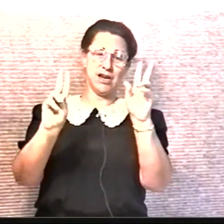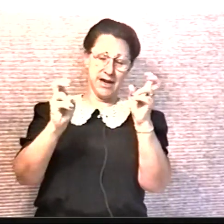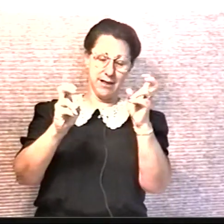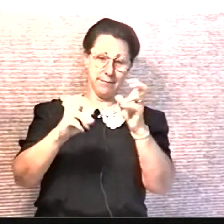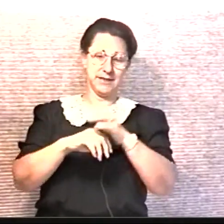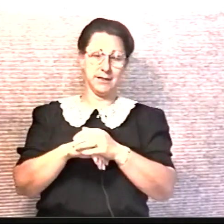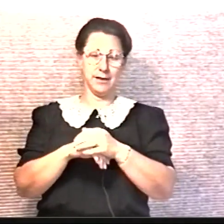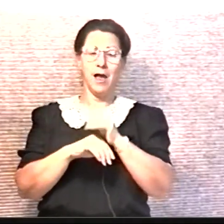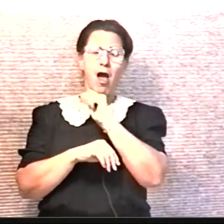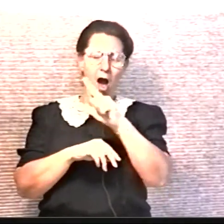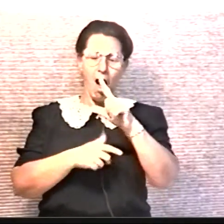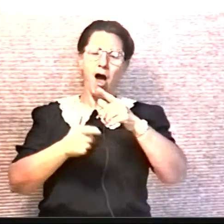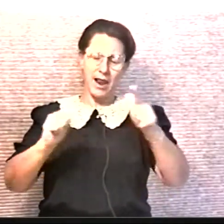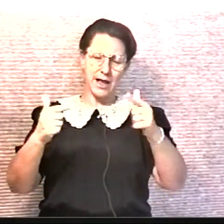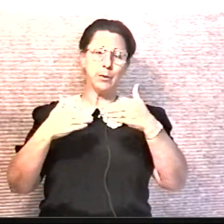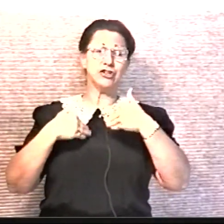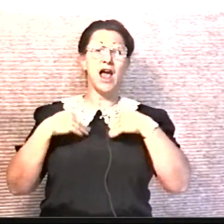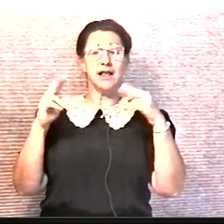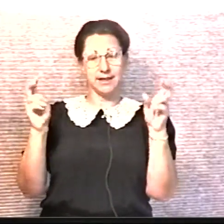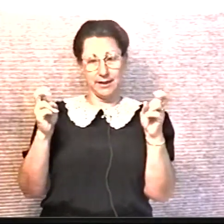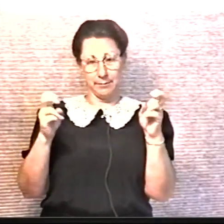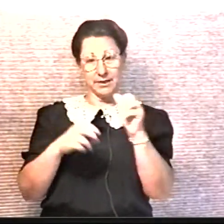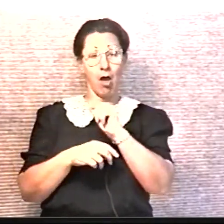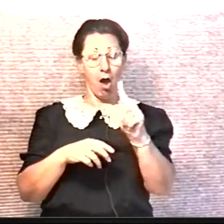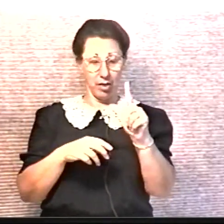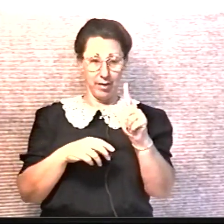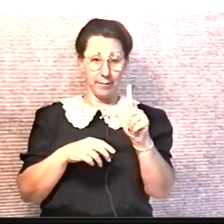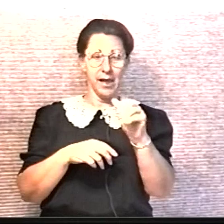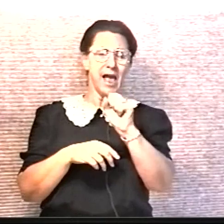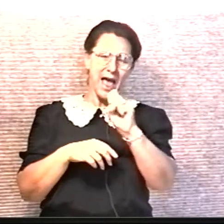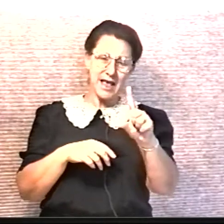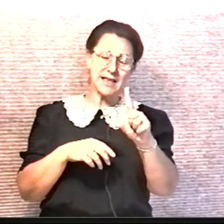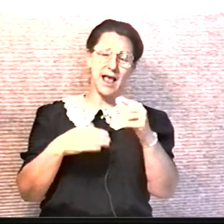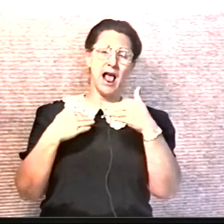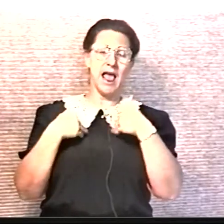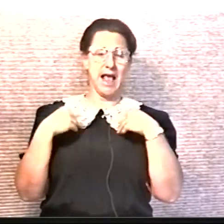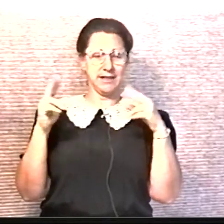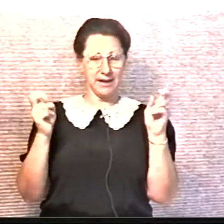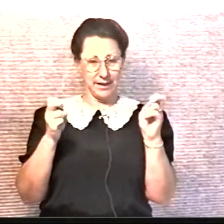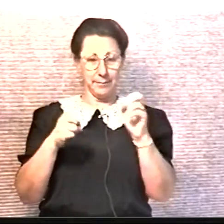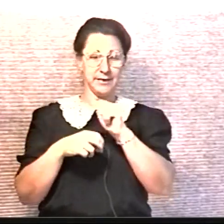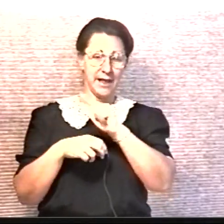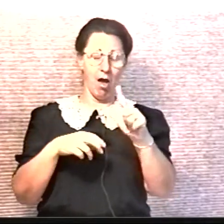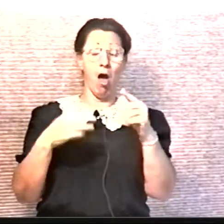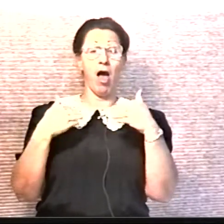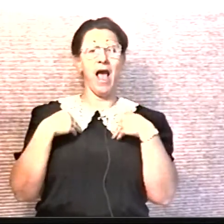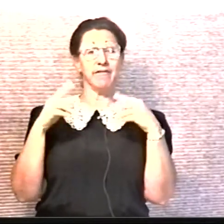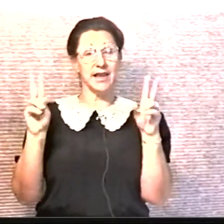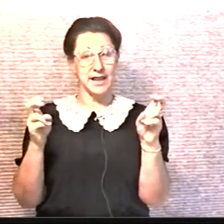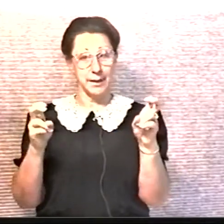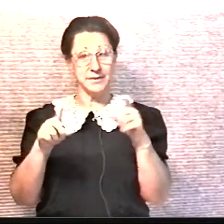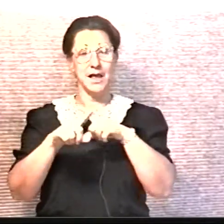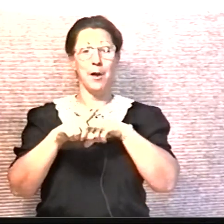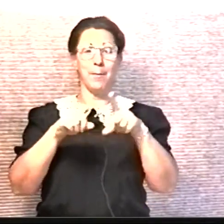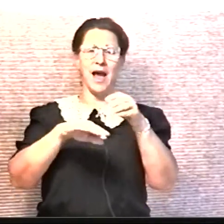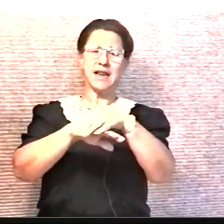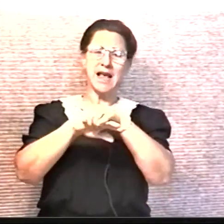idioms. All language has idioms, all of them. ASL has idioms. They all have idioms. But